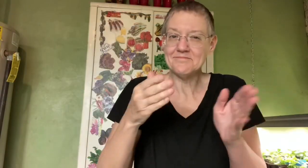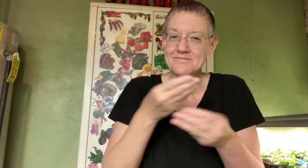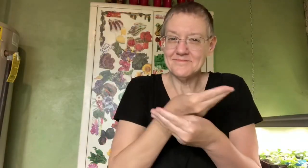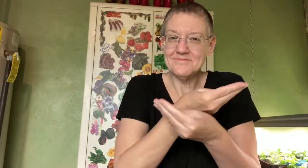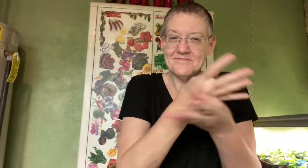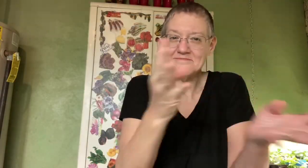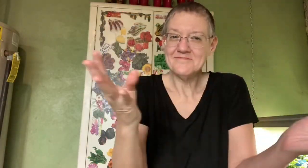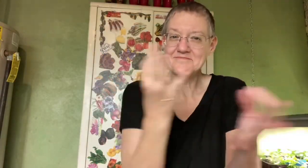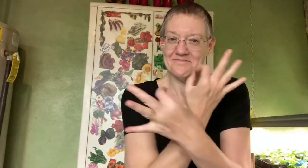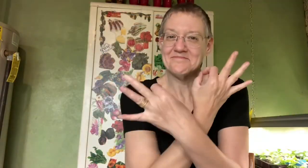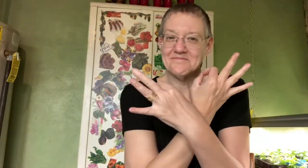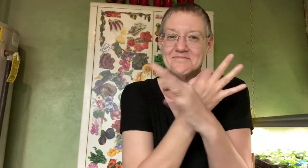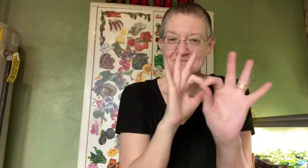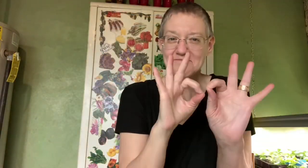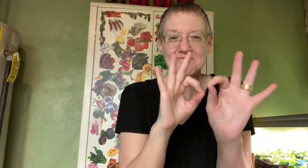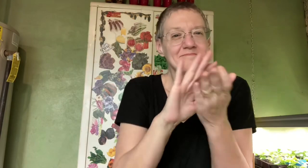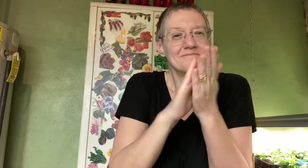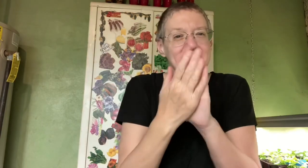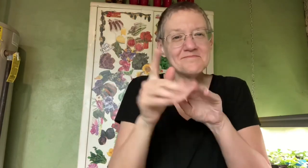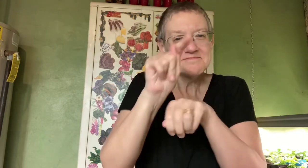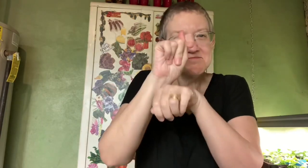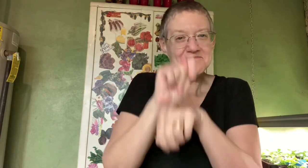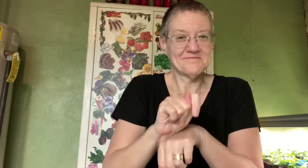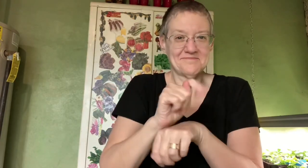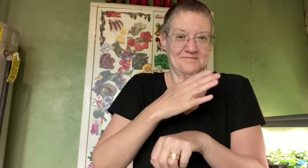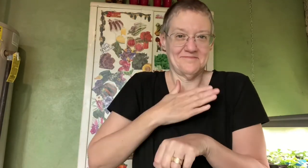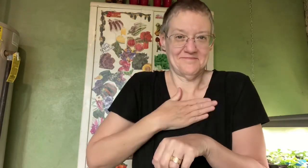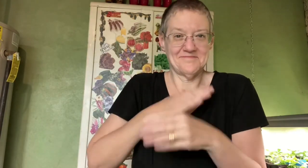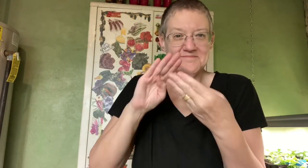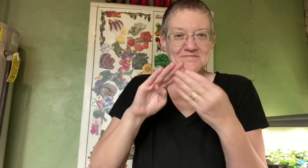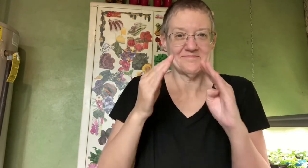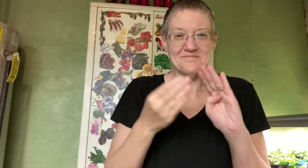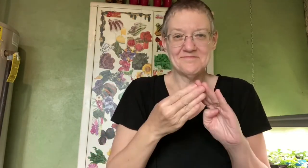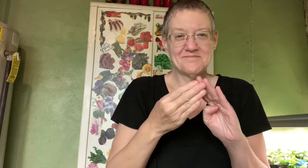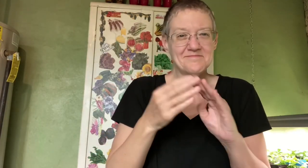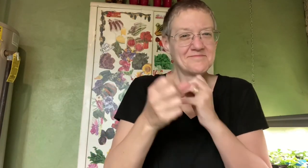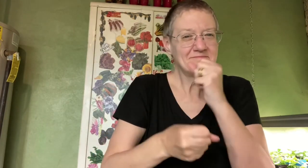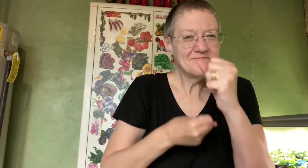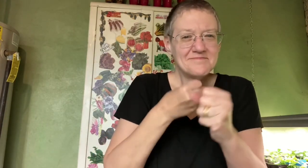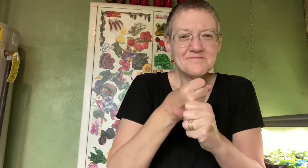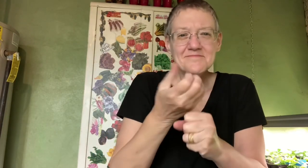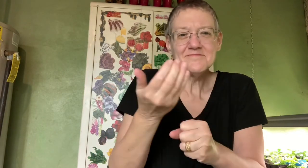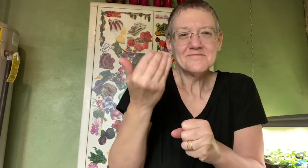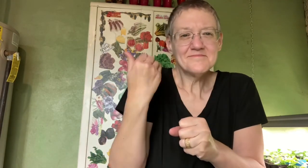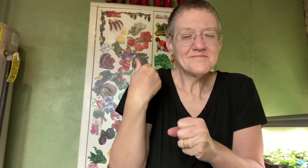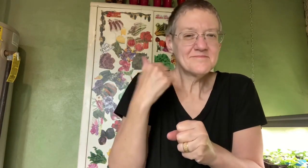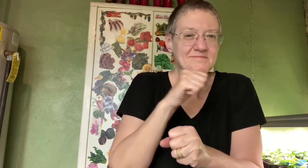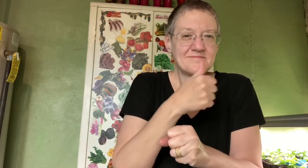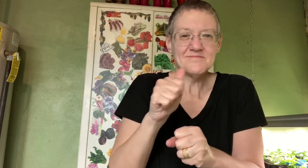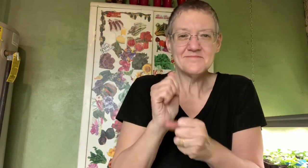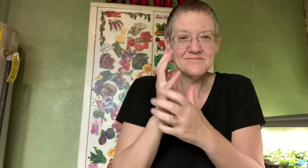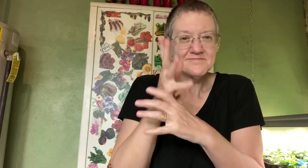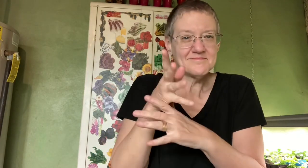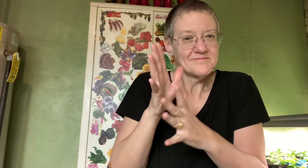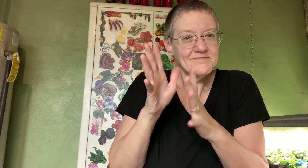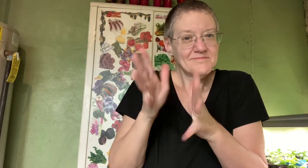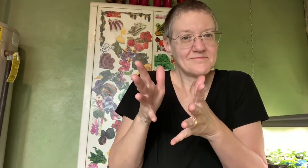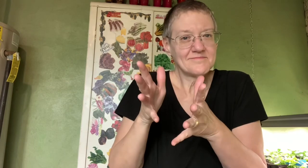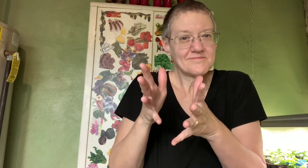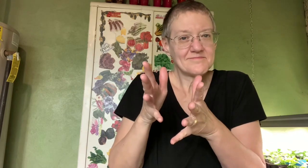Now, I plan to give away most of these sunflowers. It's become a tradition in my community. Years ago, any extra